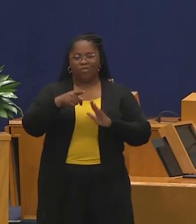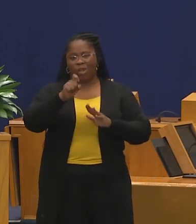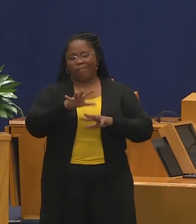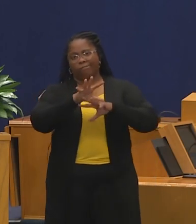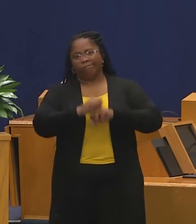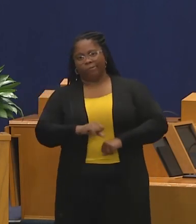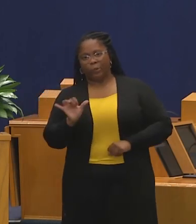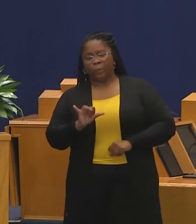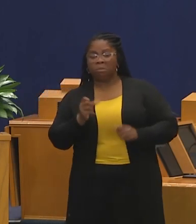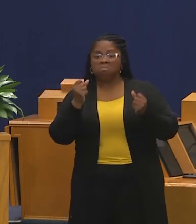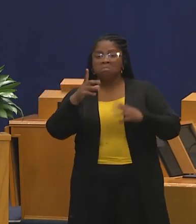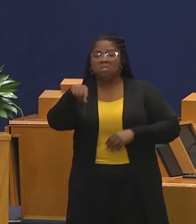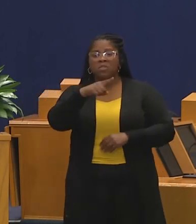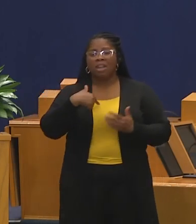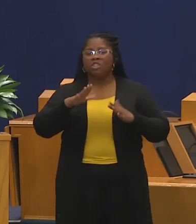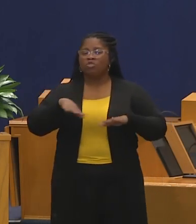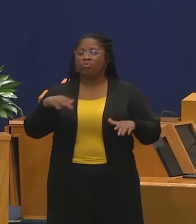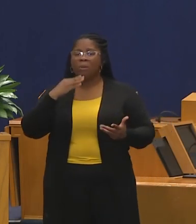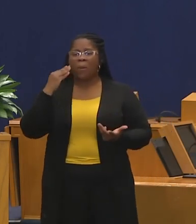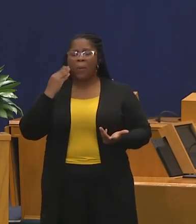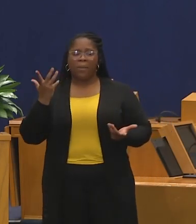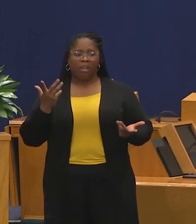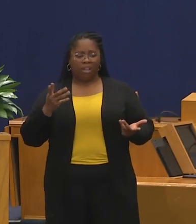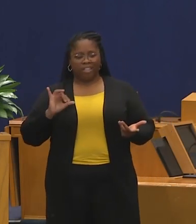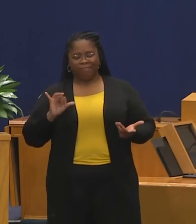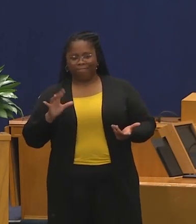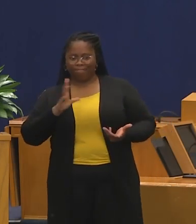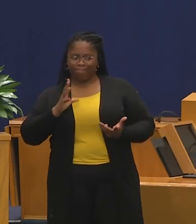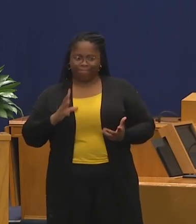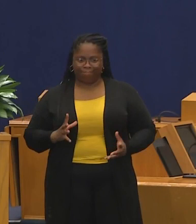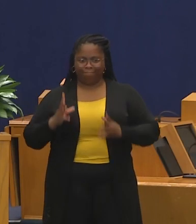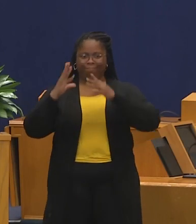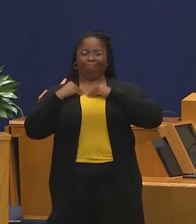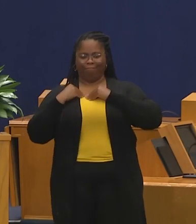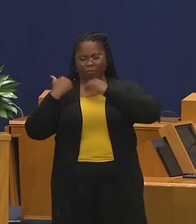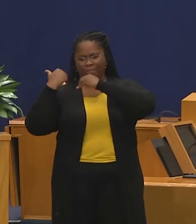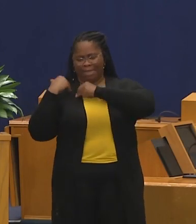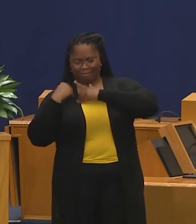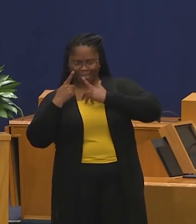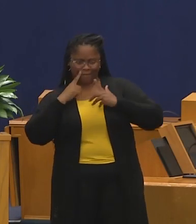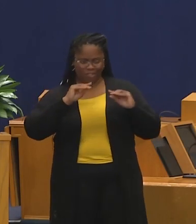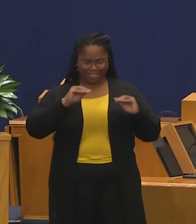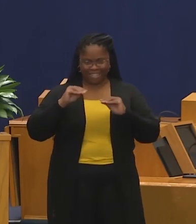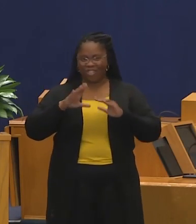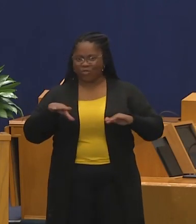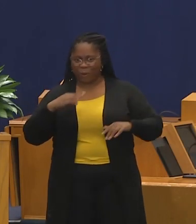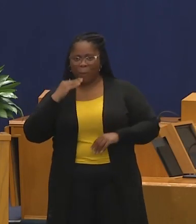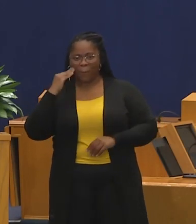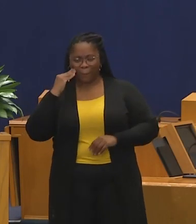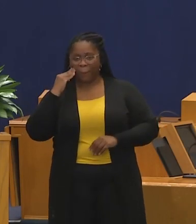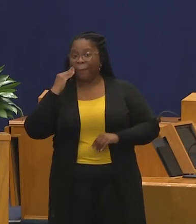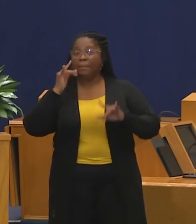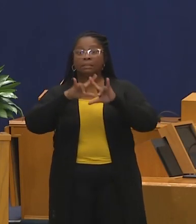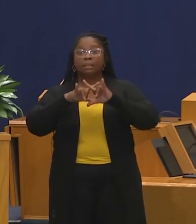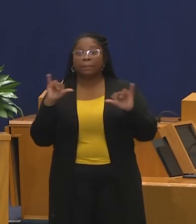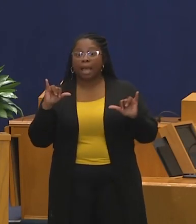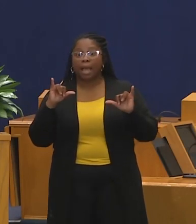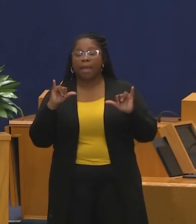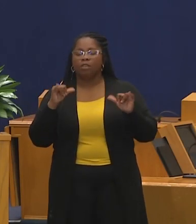of us have children at home, and we're adapting to the distance learning environment that is part of that. And in the midst of all of it, we're also trying